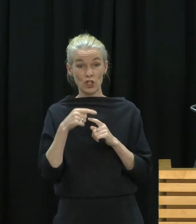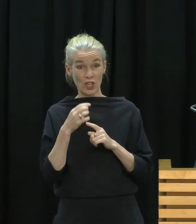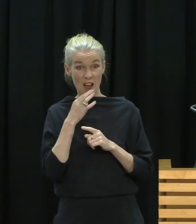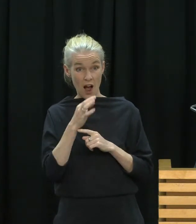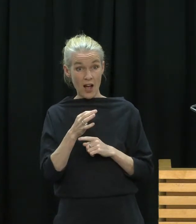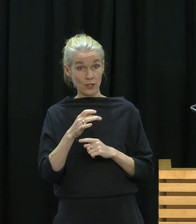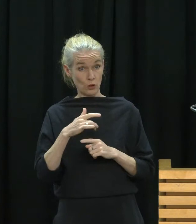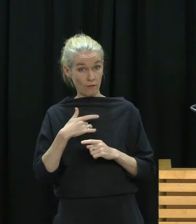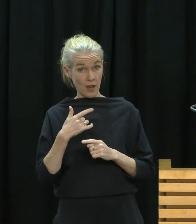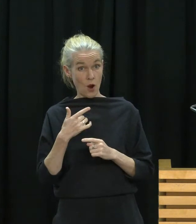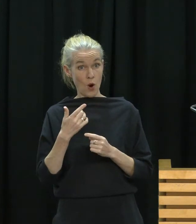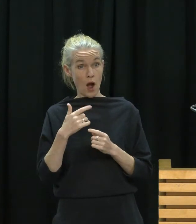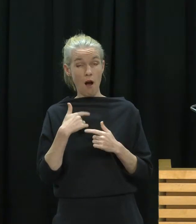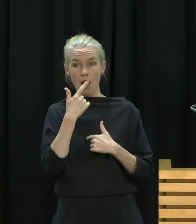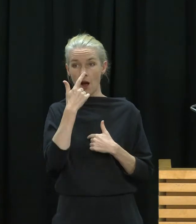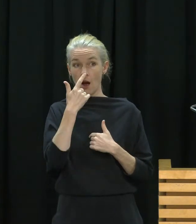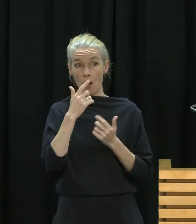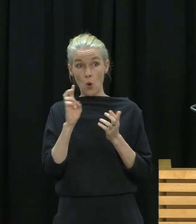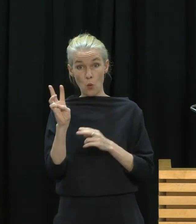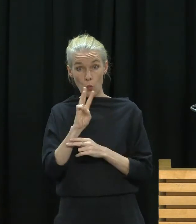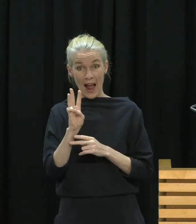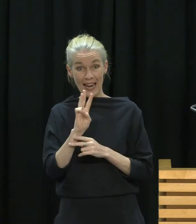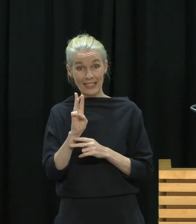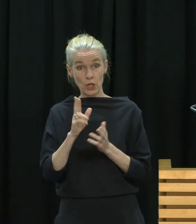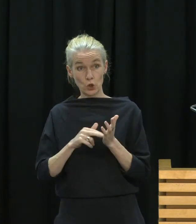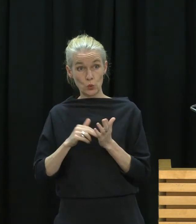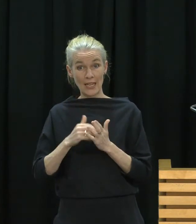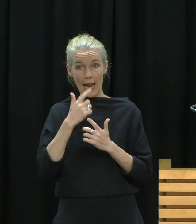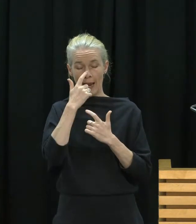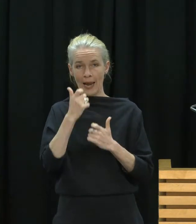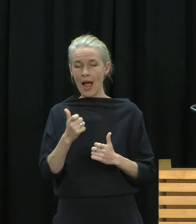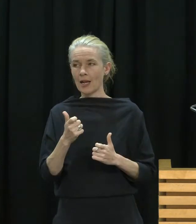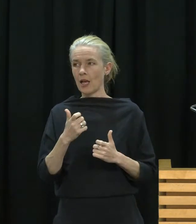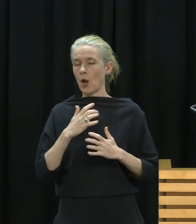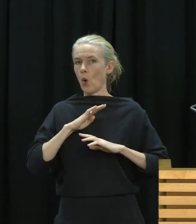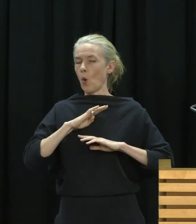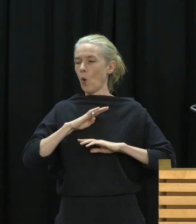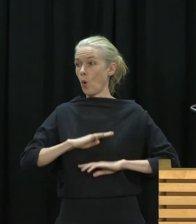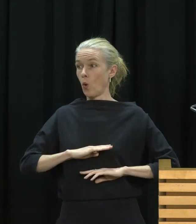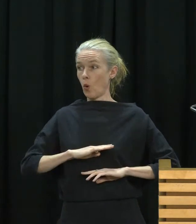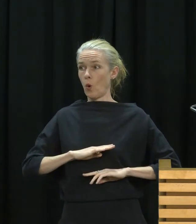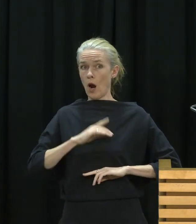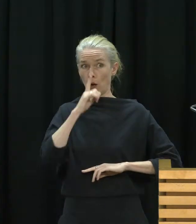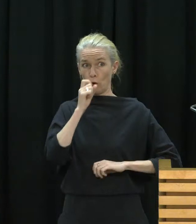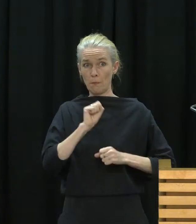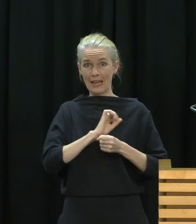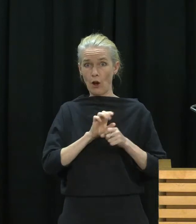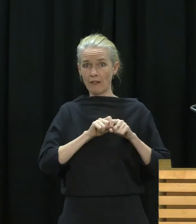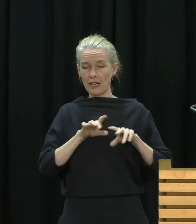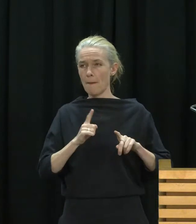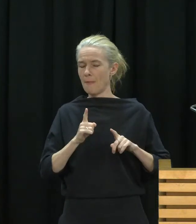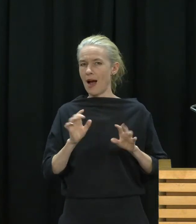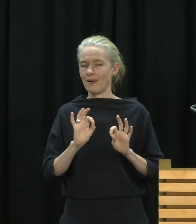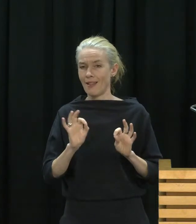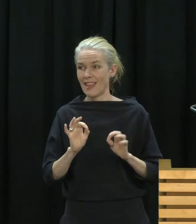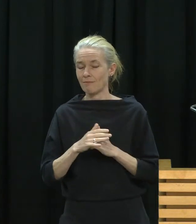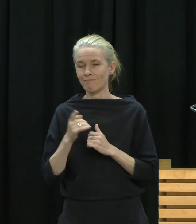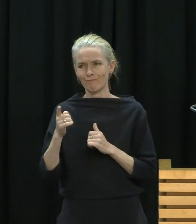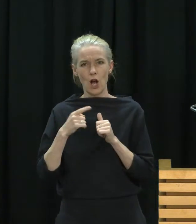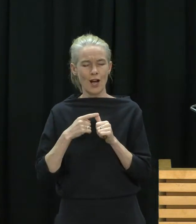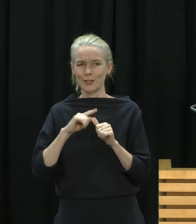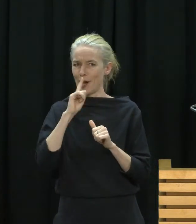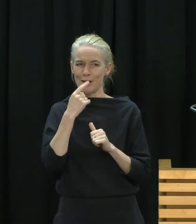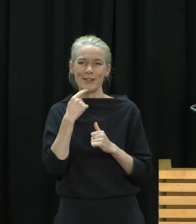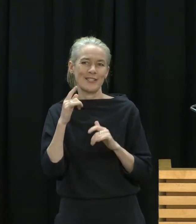over the next 48 hours and the decision that we might make on Sunday. At the moment, I am making no judgment. All I'm saying at this point is that the results we're seeing so far